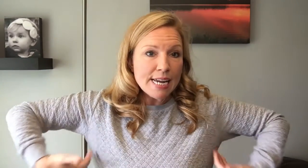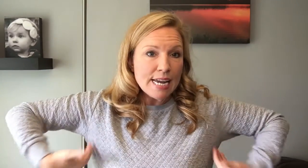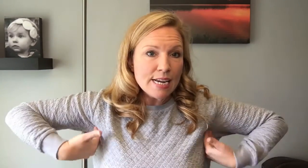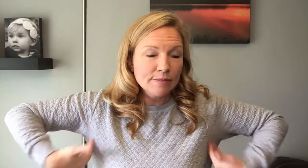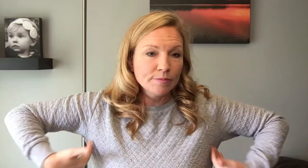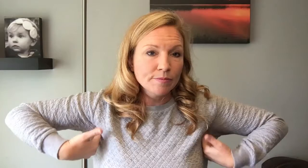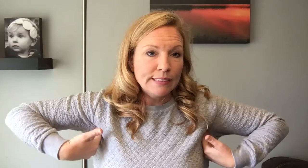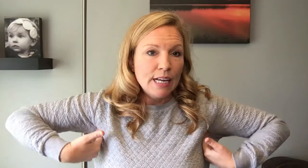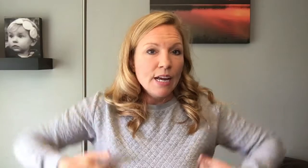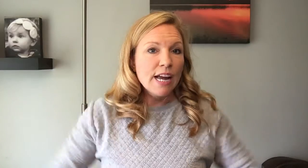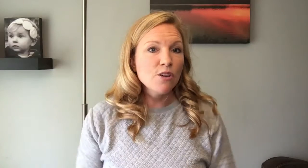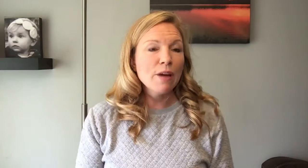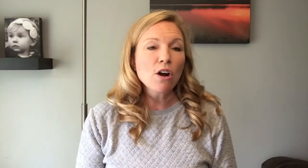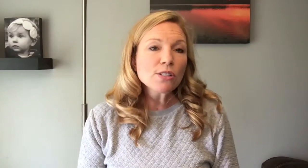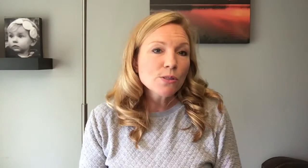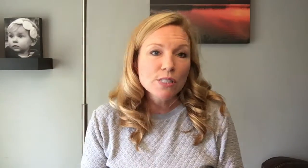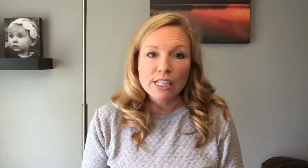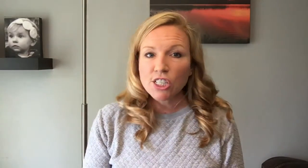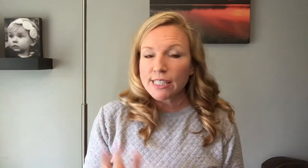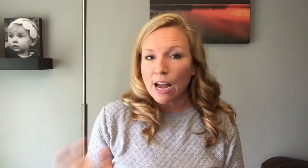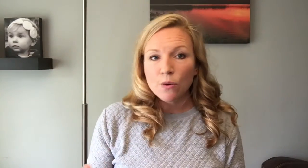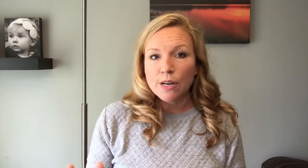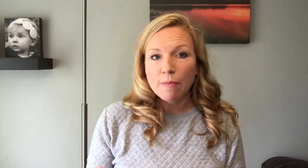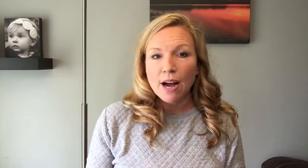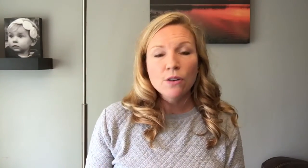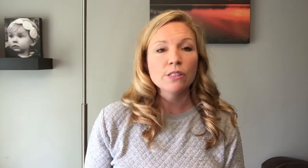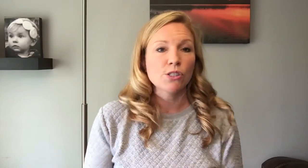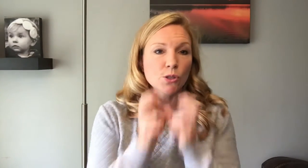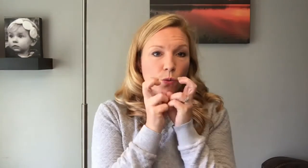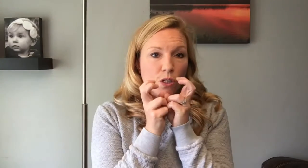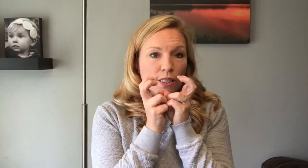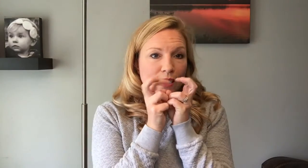monkey, and you may also see just out and about squirrels,